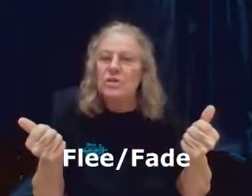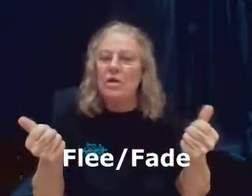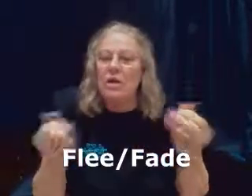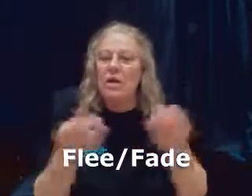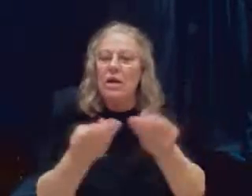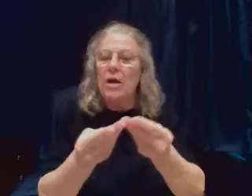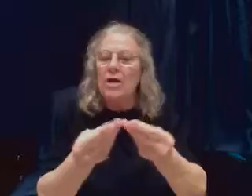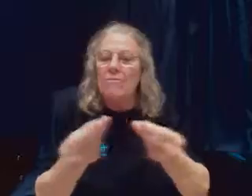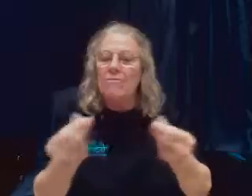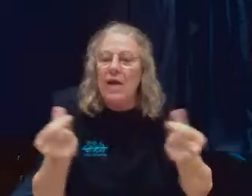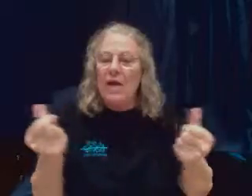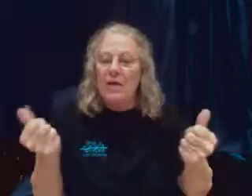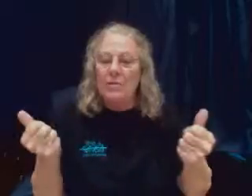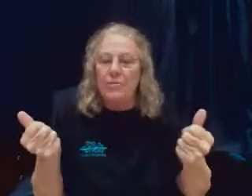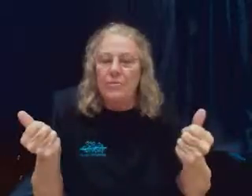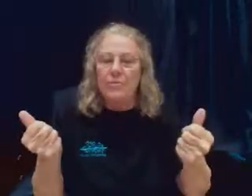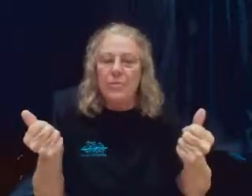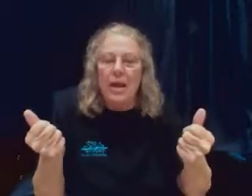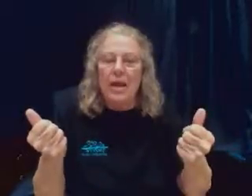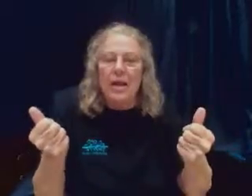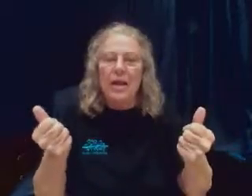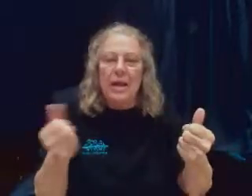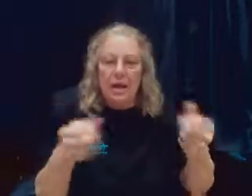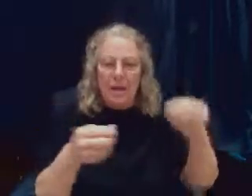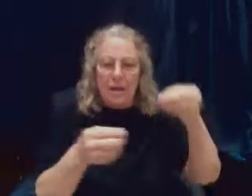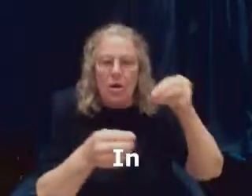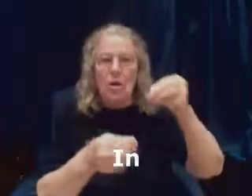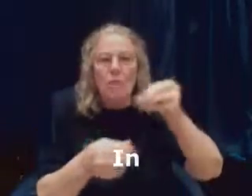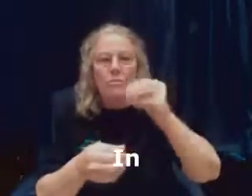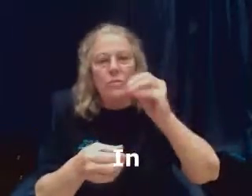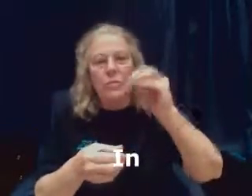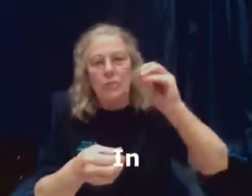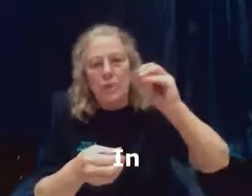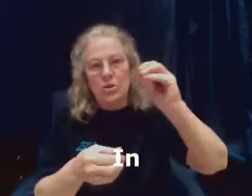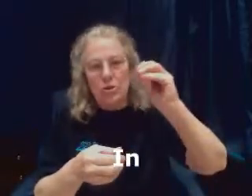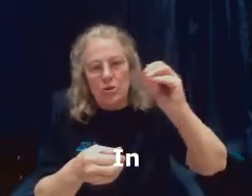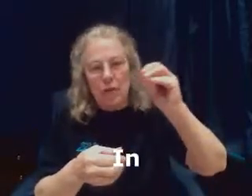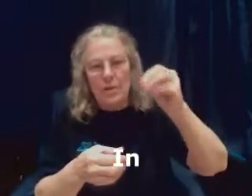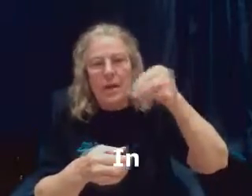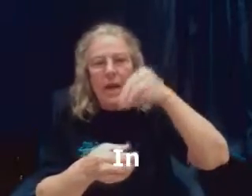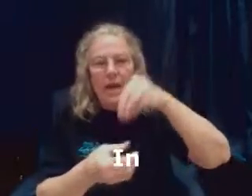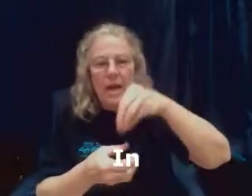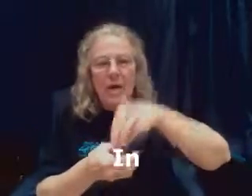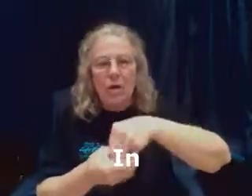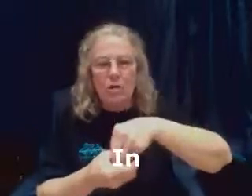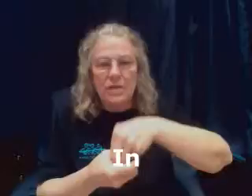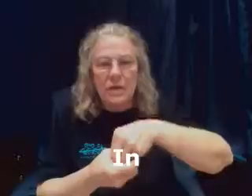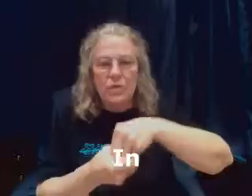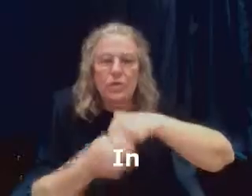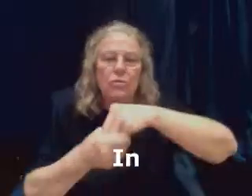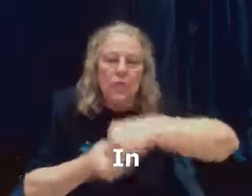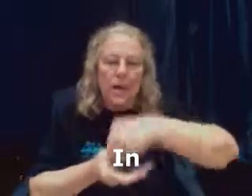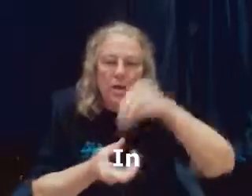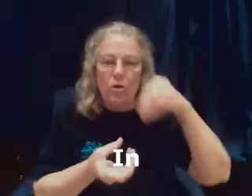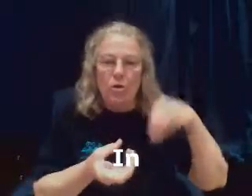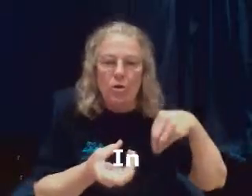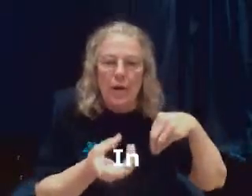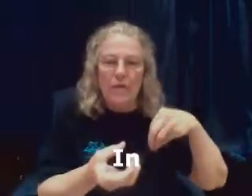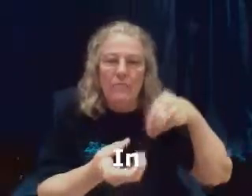song. Fade. In, you pinch your dominant hand and it goes into, like your hand forms